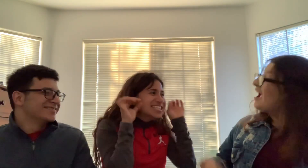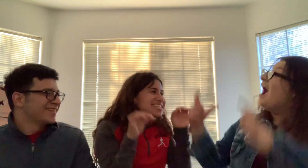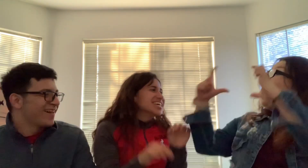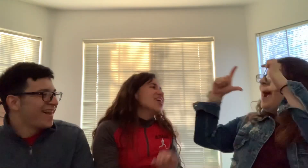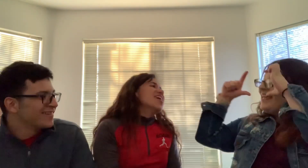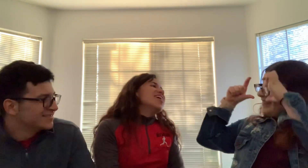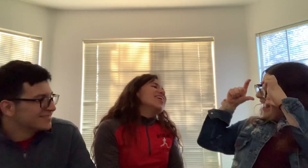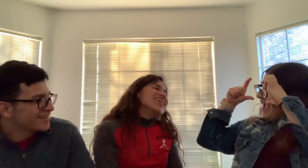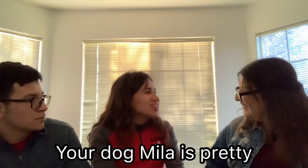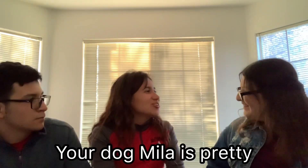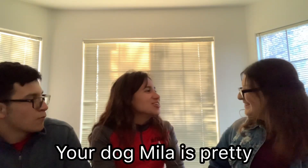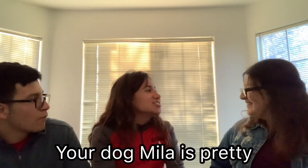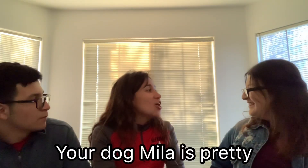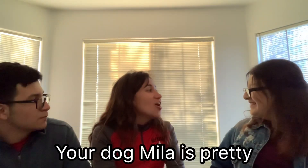glasses.